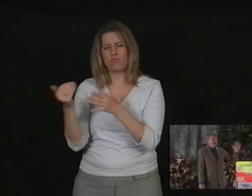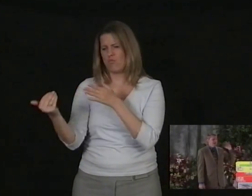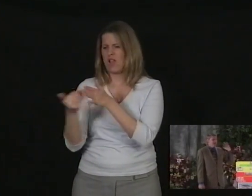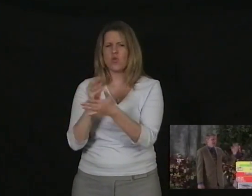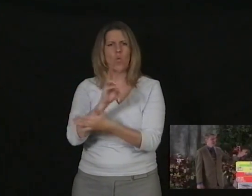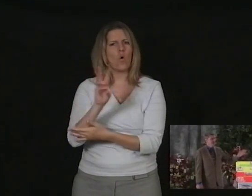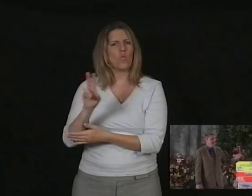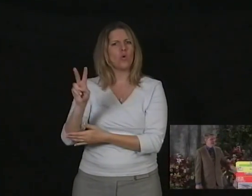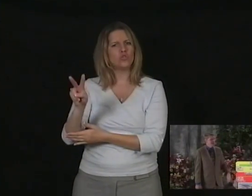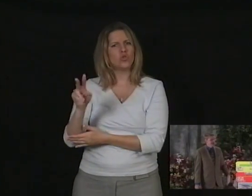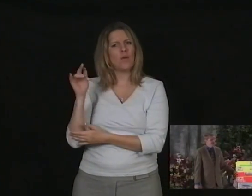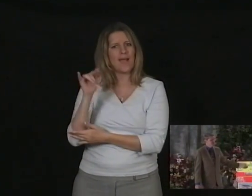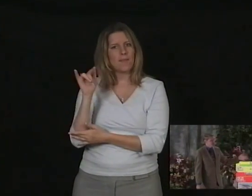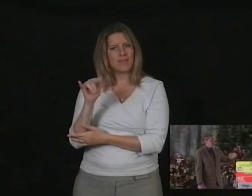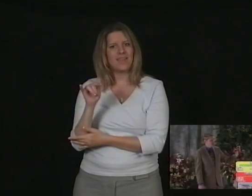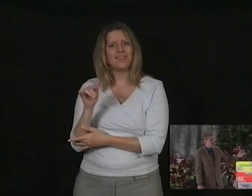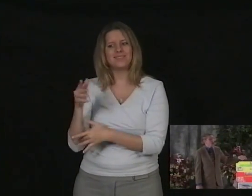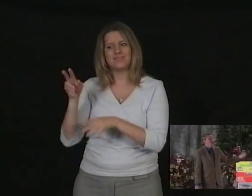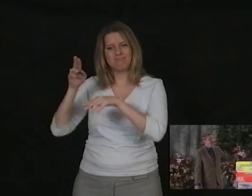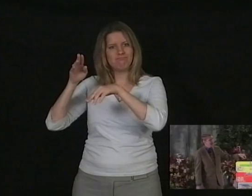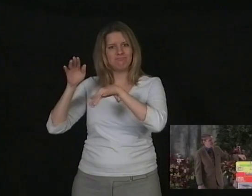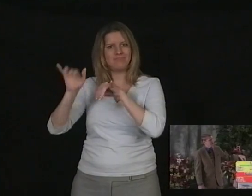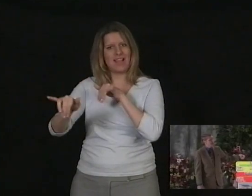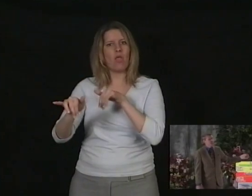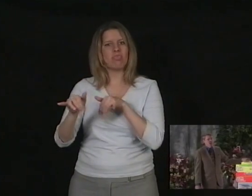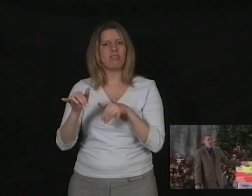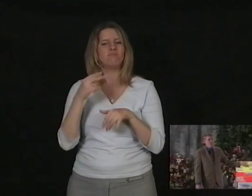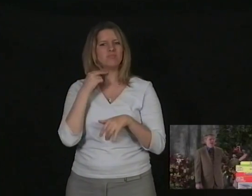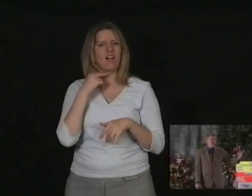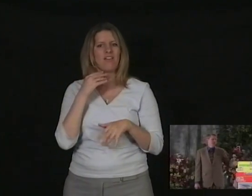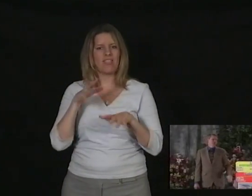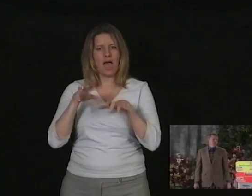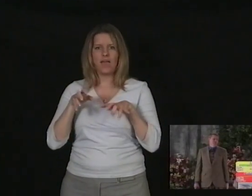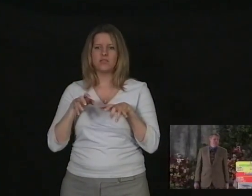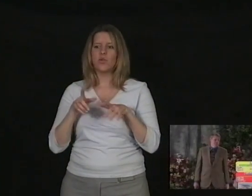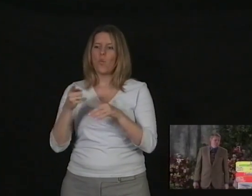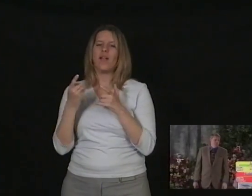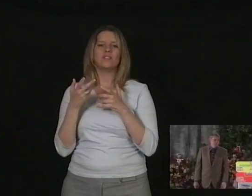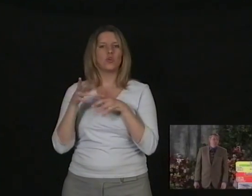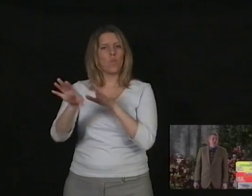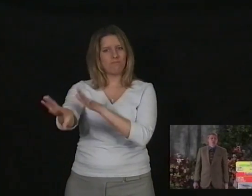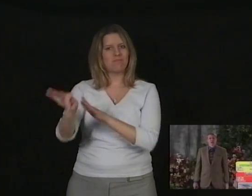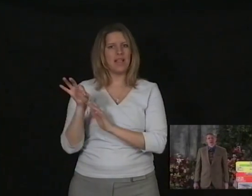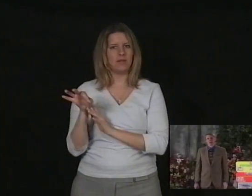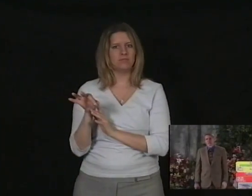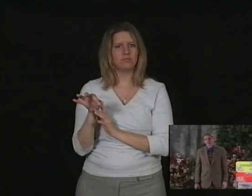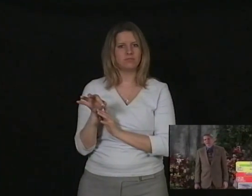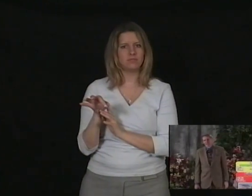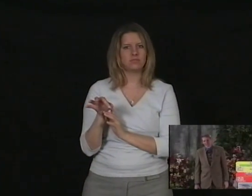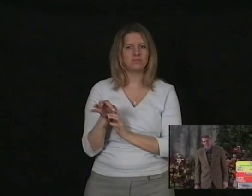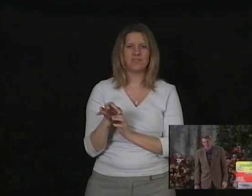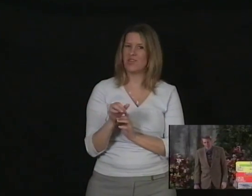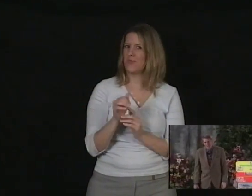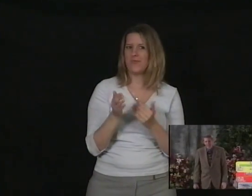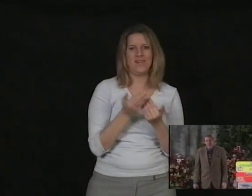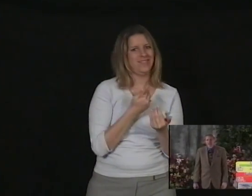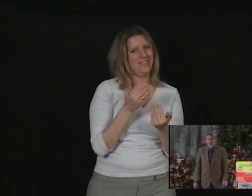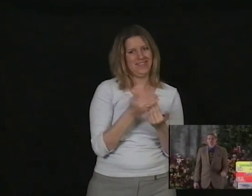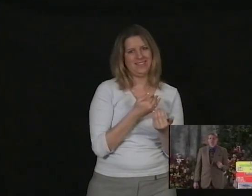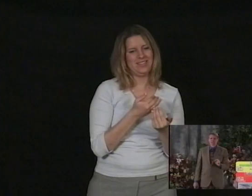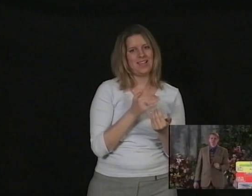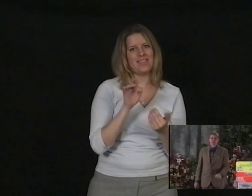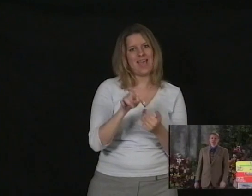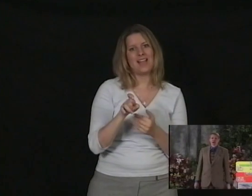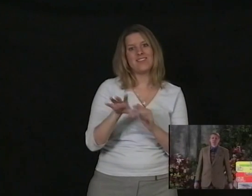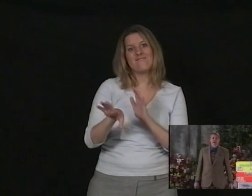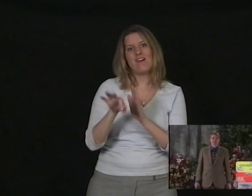II airplanes sitting there on the ice. He said, hey, let's brush off the snow, gas them up, and fly them home. Well, it wasn't quite that easy. They